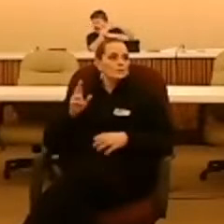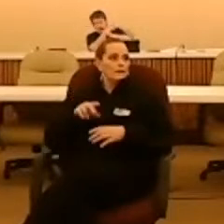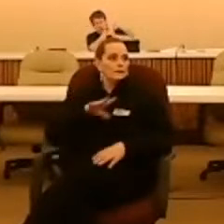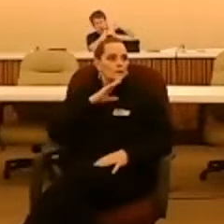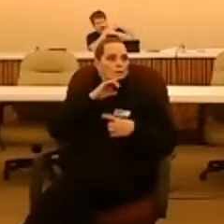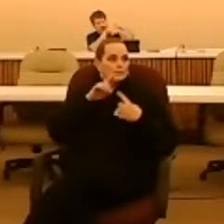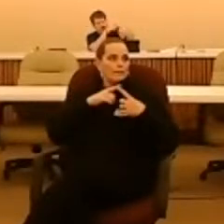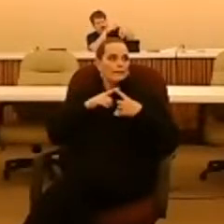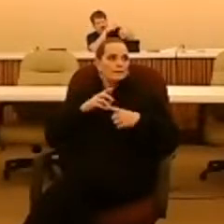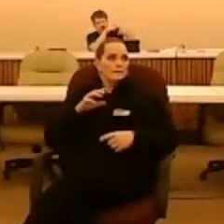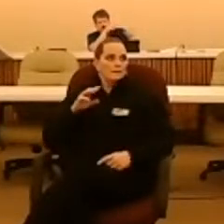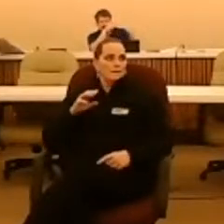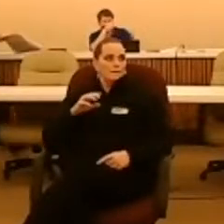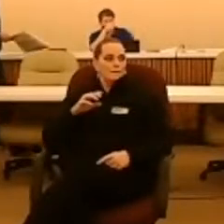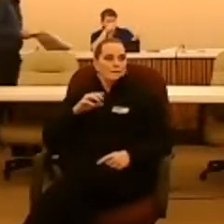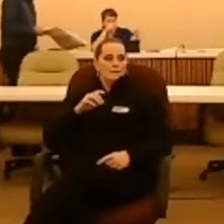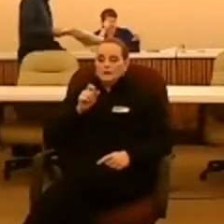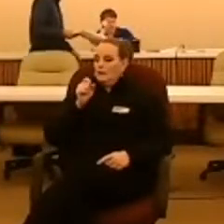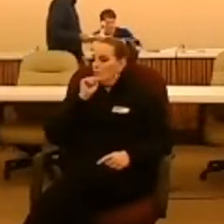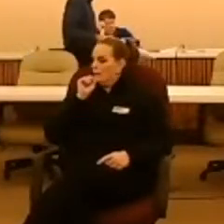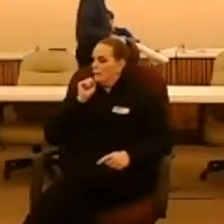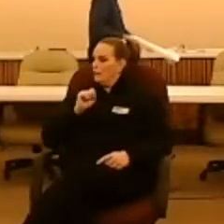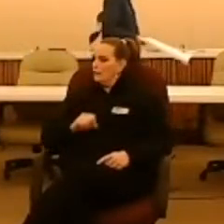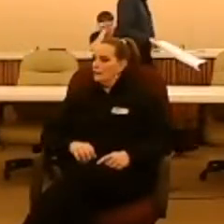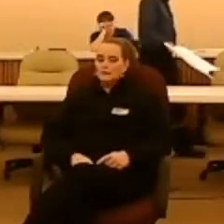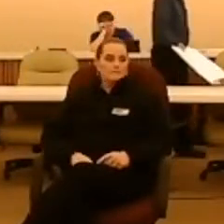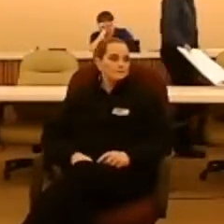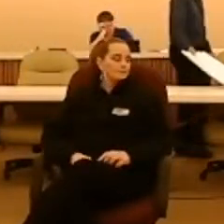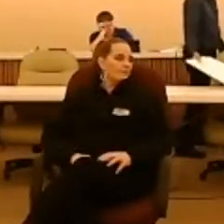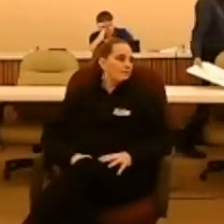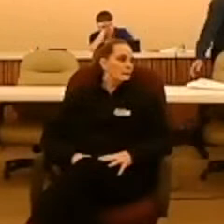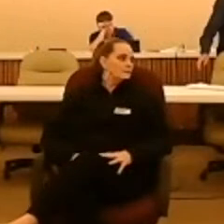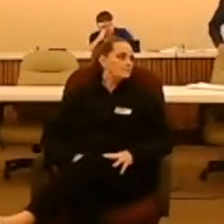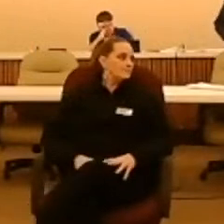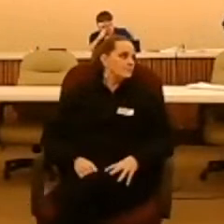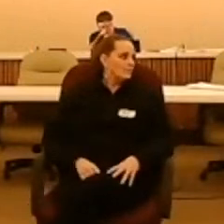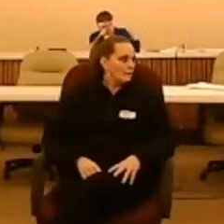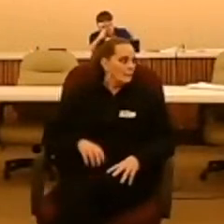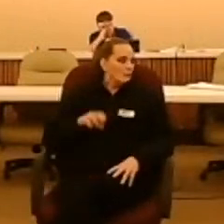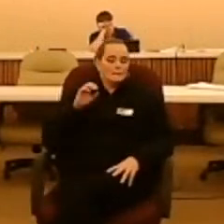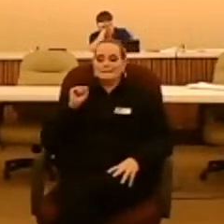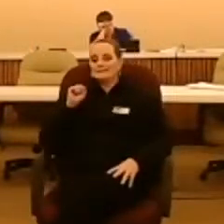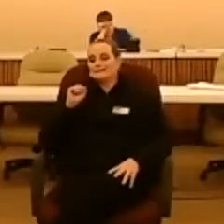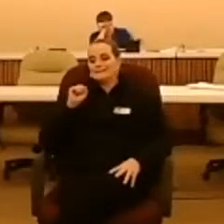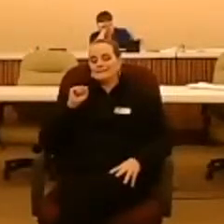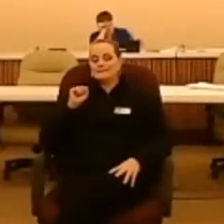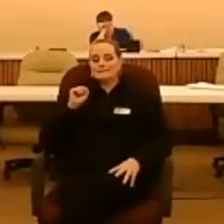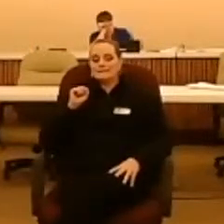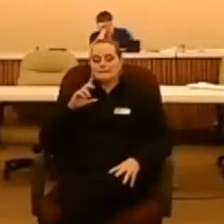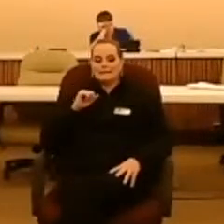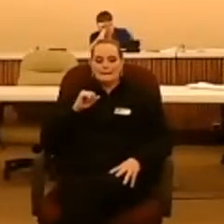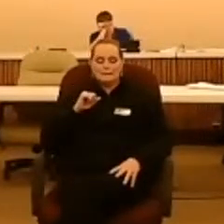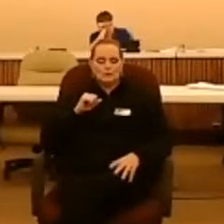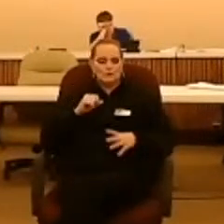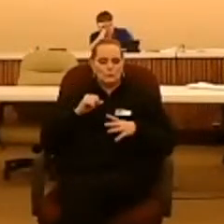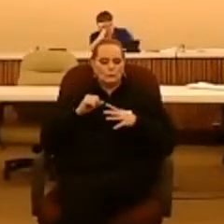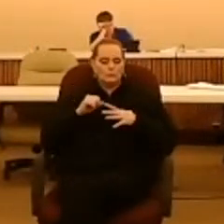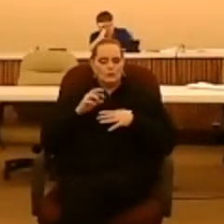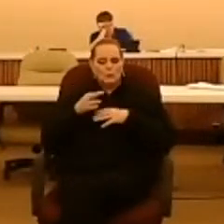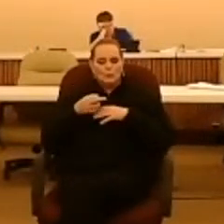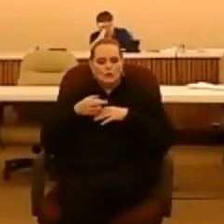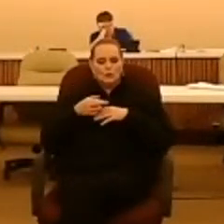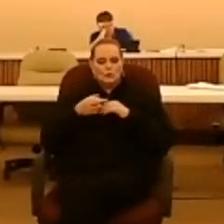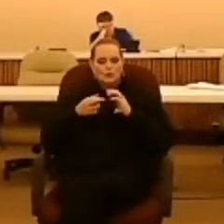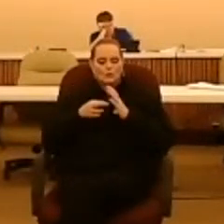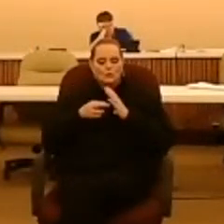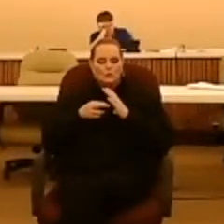Why don't you sit at that spot there? So you can Councilman answer. Stafford, can you reference the 5-year for me?